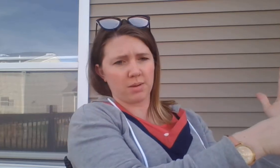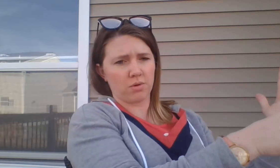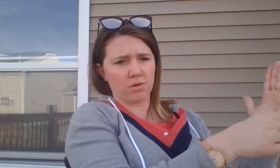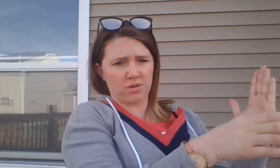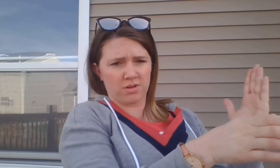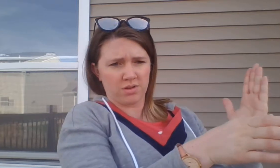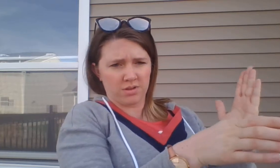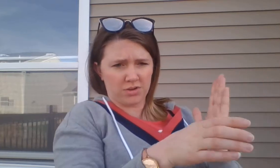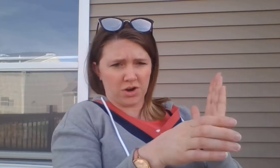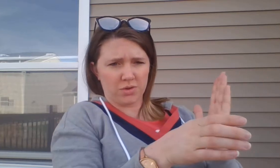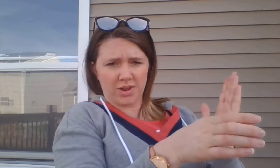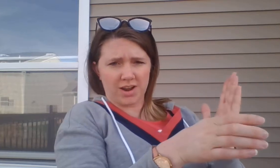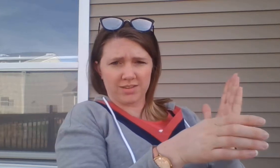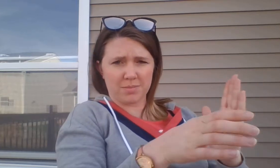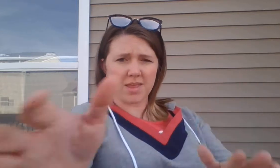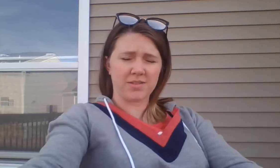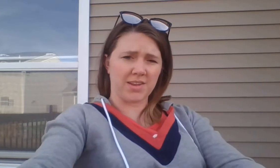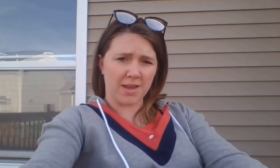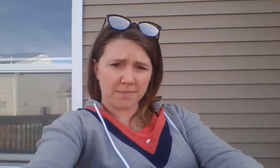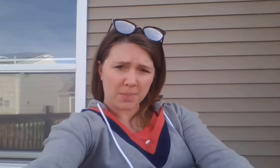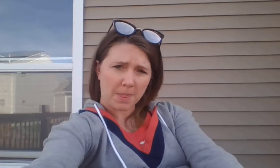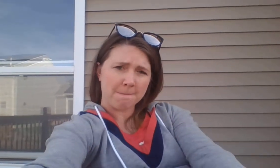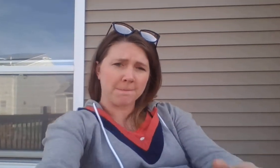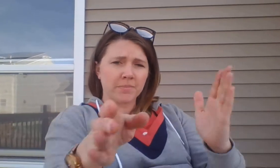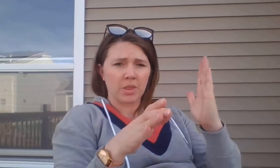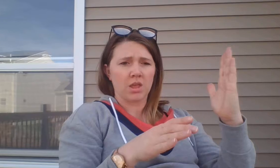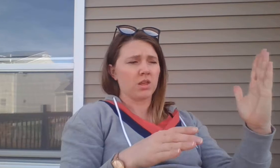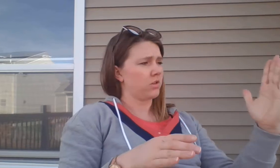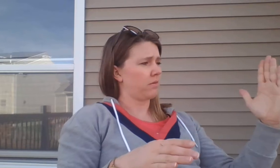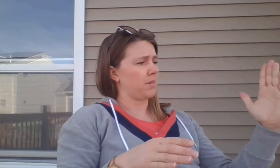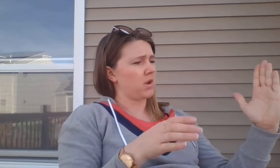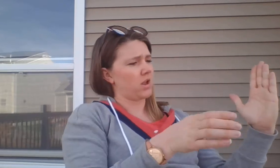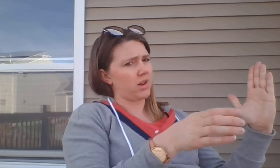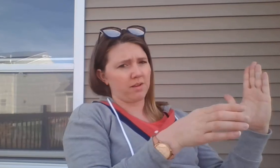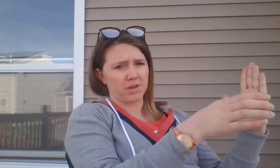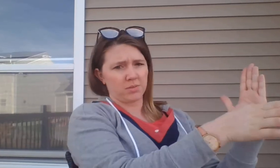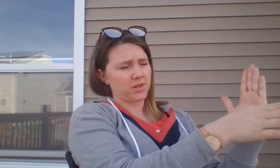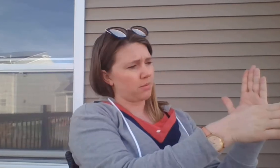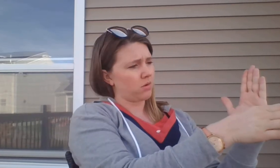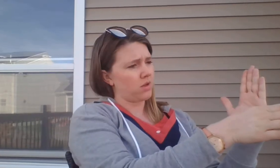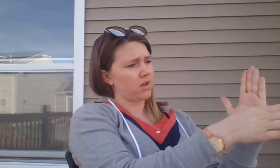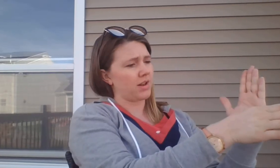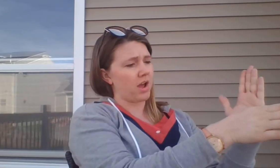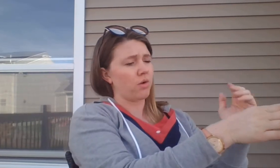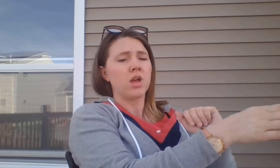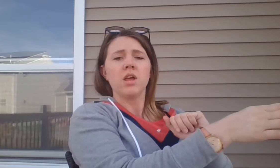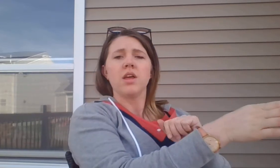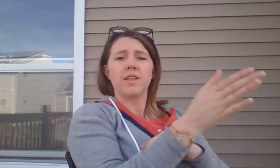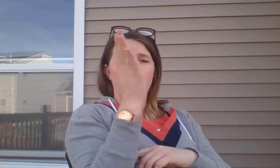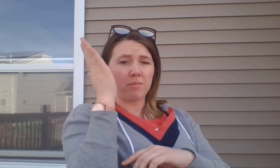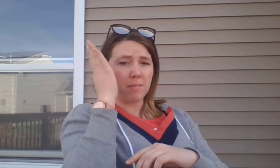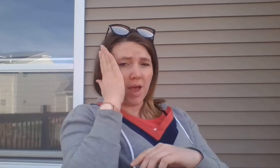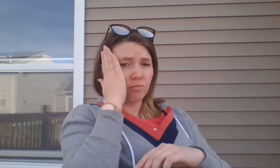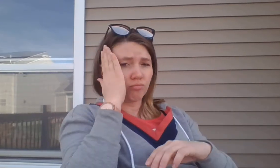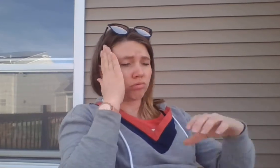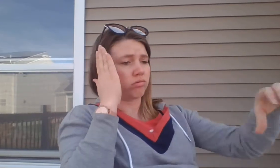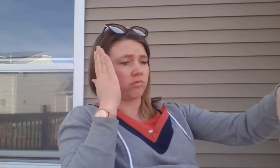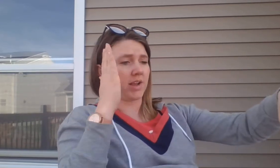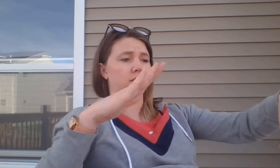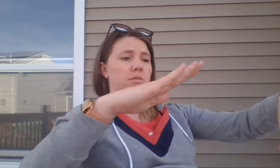table. Sorry, you cannot see that. So I have my mirror and then I have my small table. Now I have my bed next to the